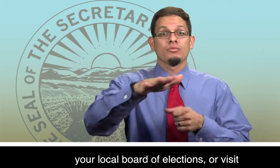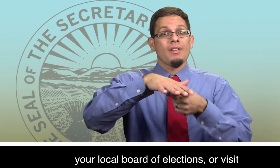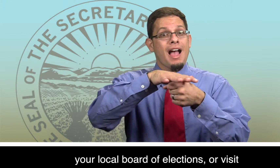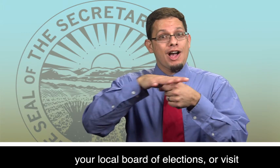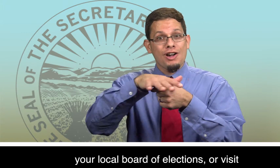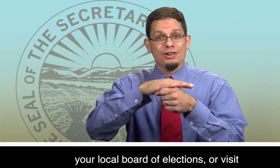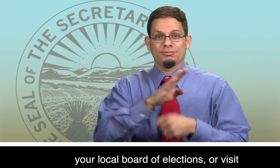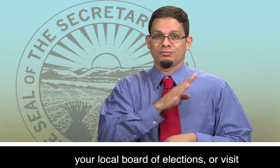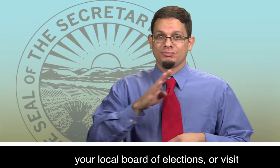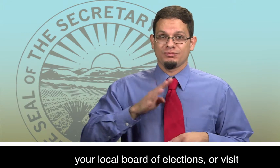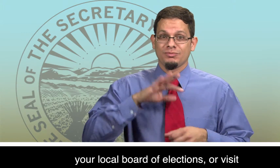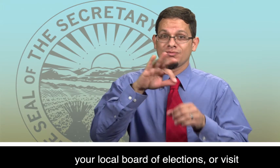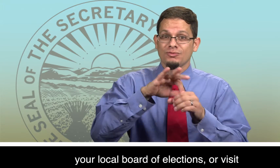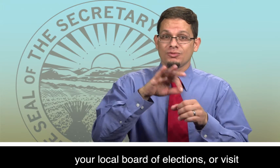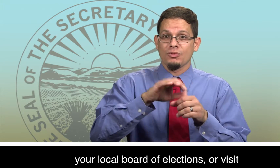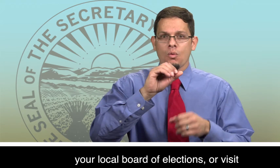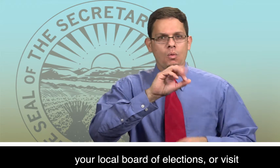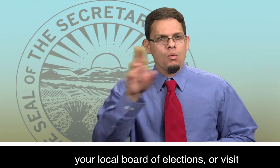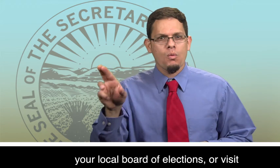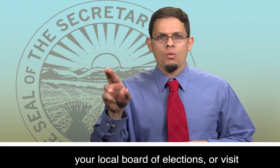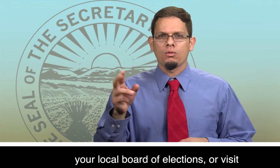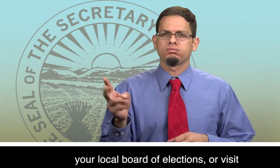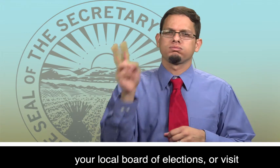local Board of Elections, or visit